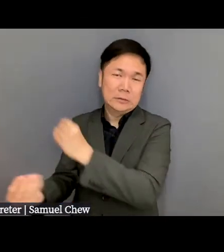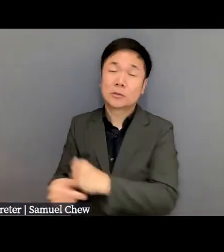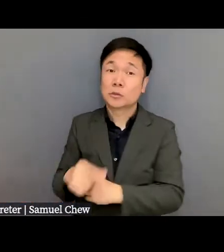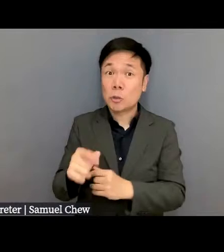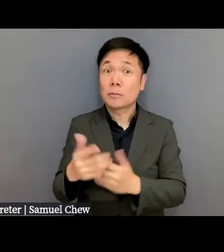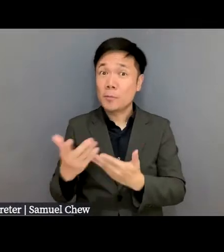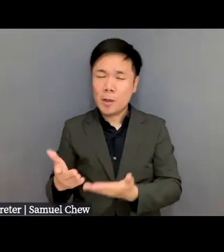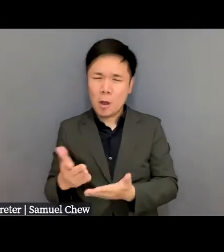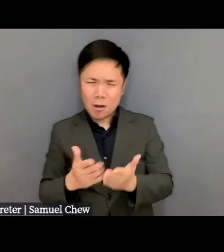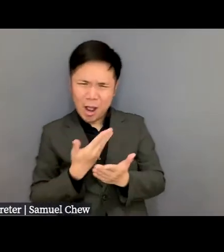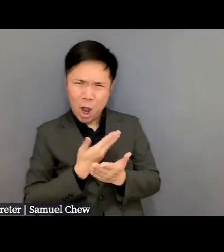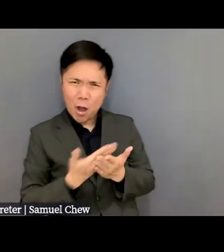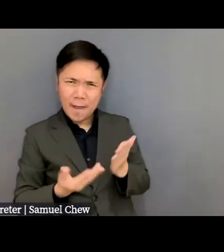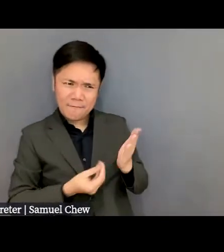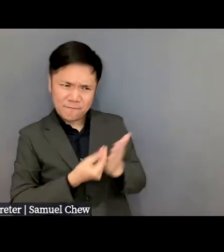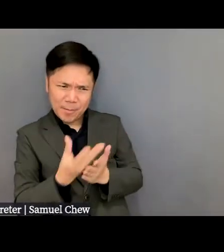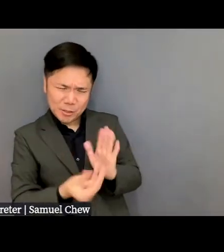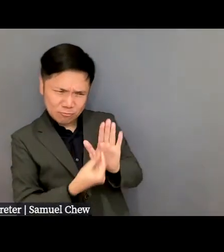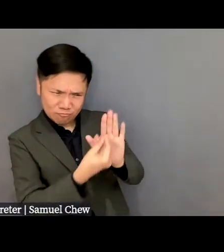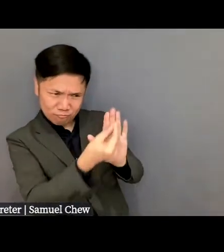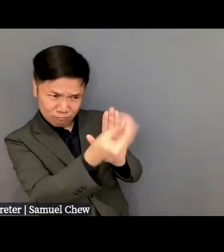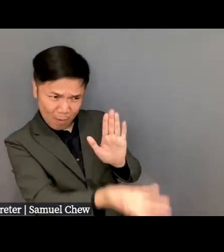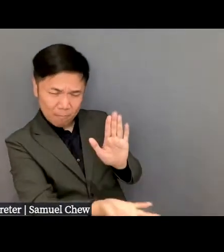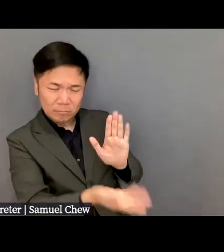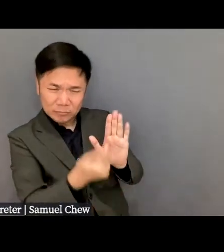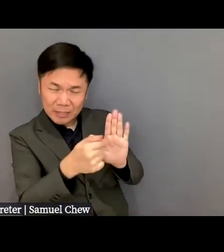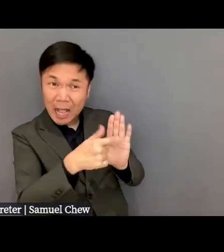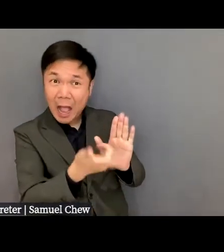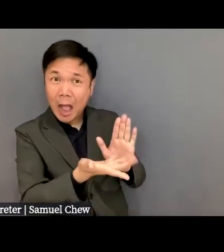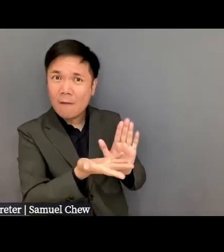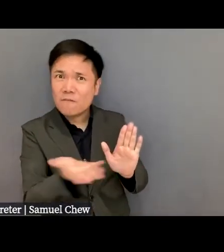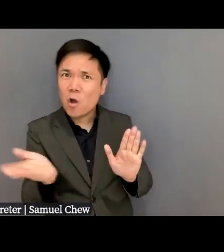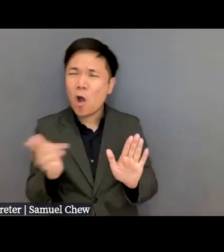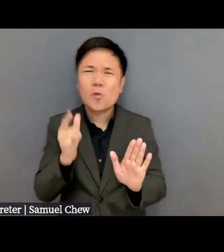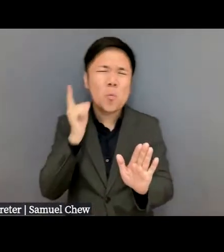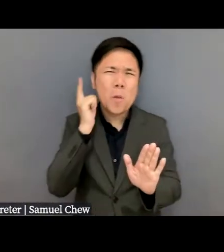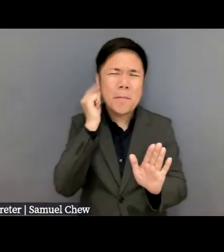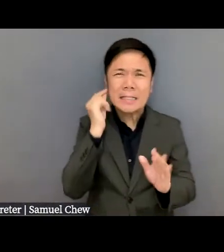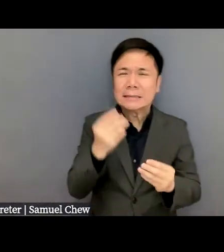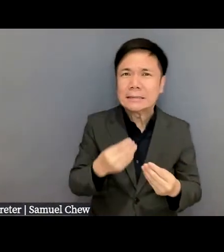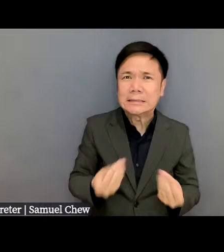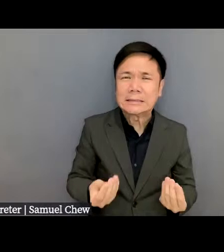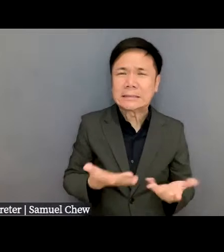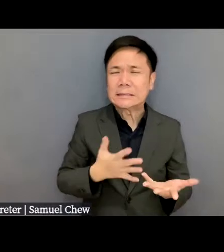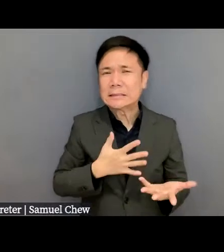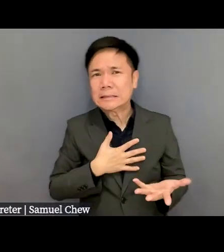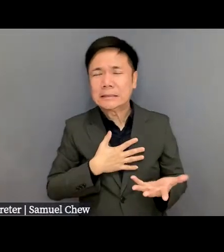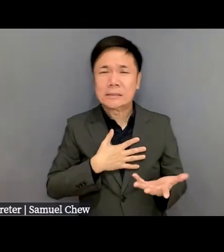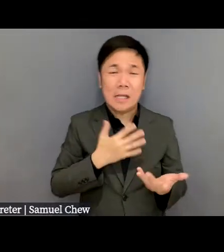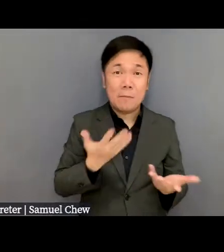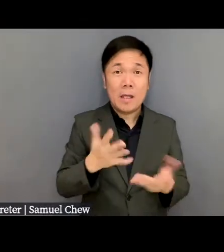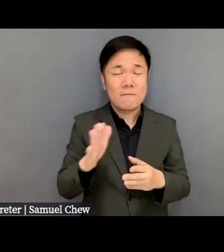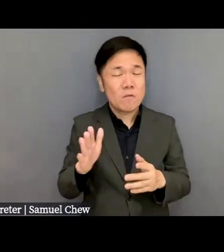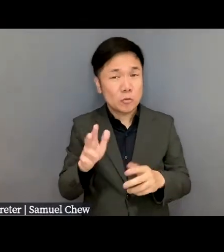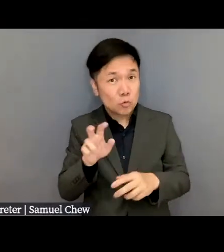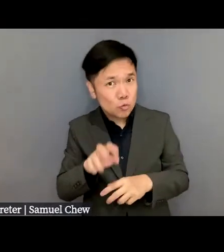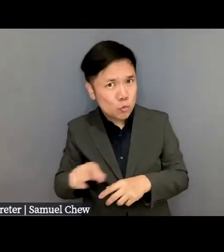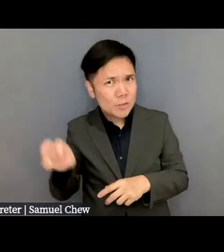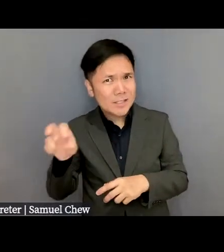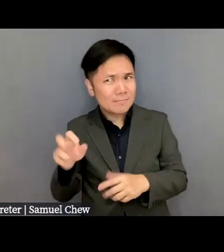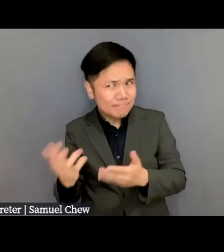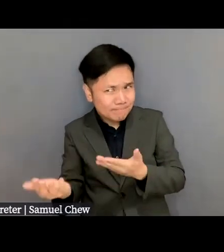gave them also the barriers to women existing in the tourism sector. That means getting into